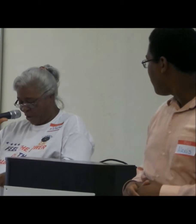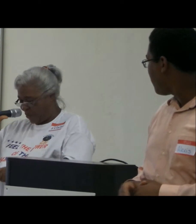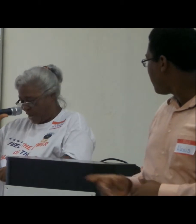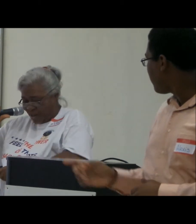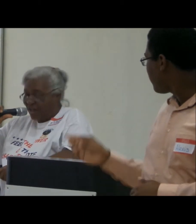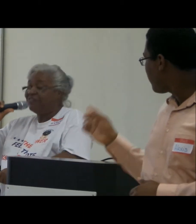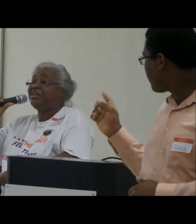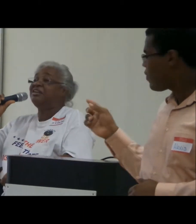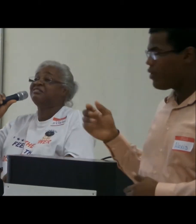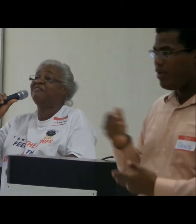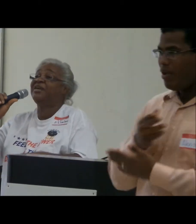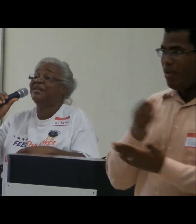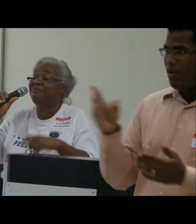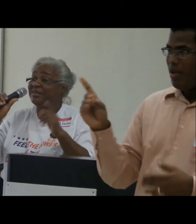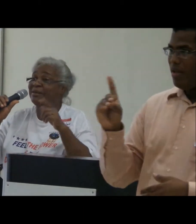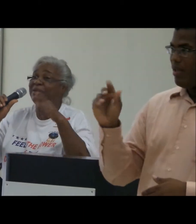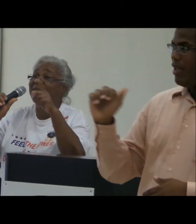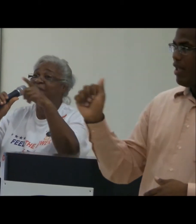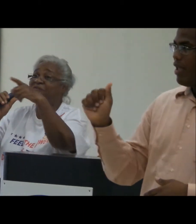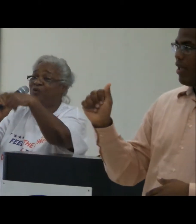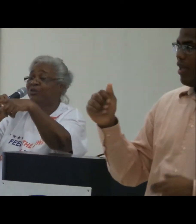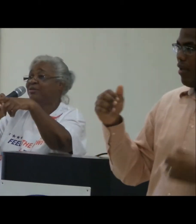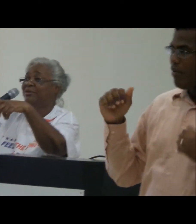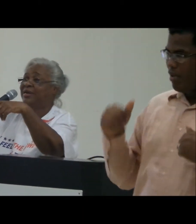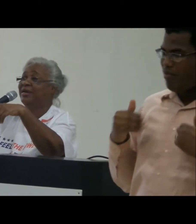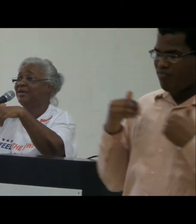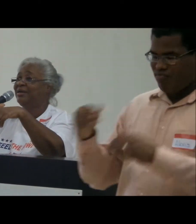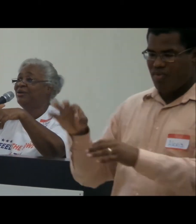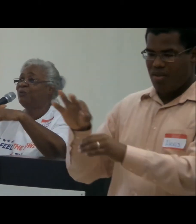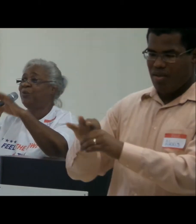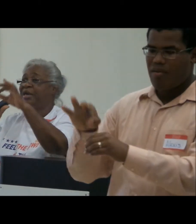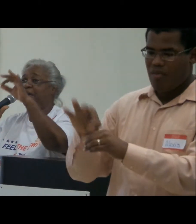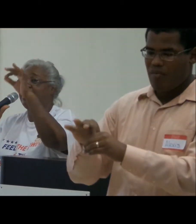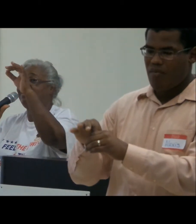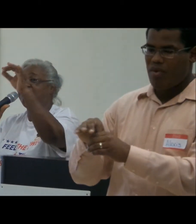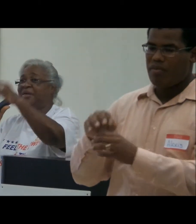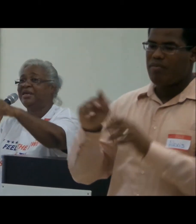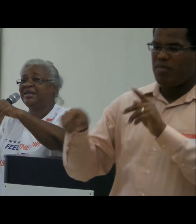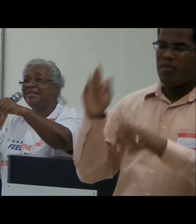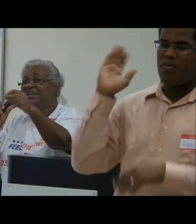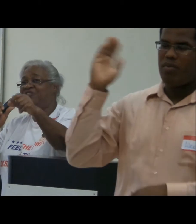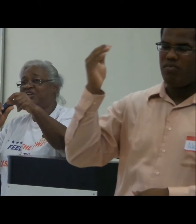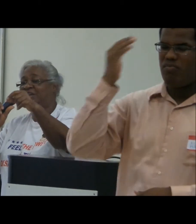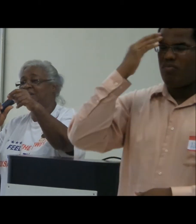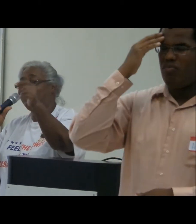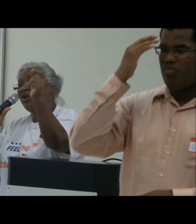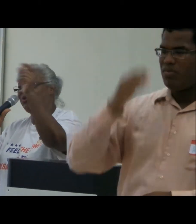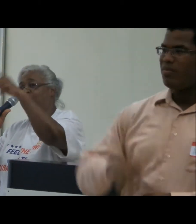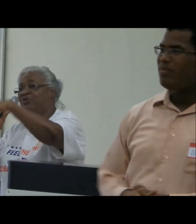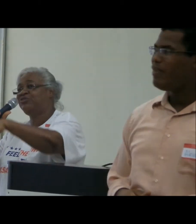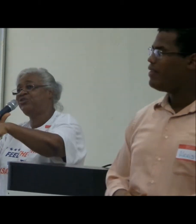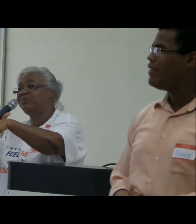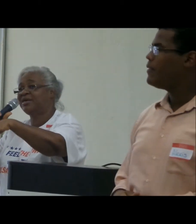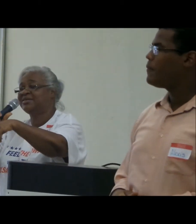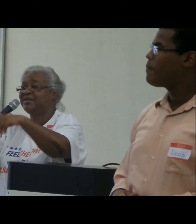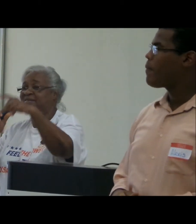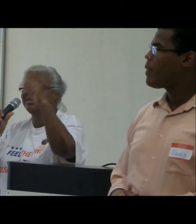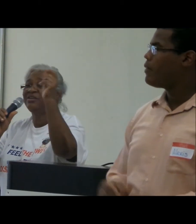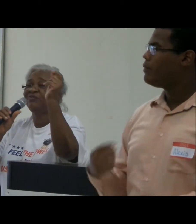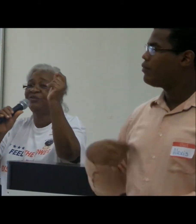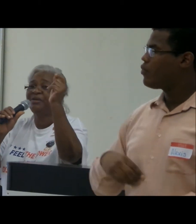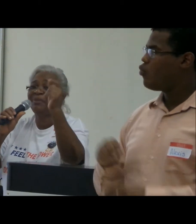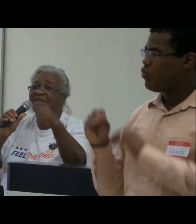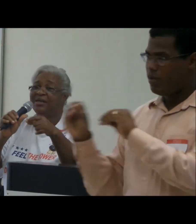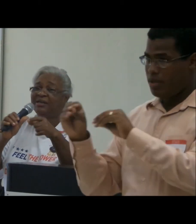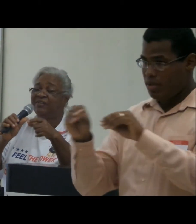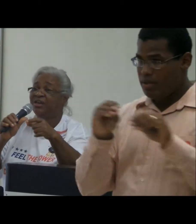Feeling the power of the disability vote, okay? We have been teaching our consumers at the